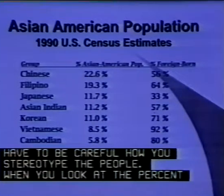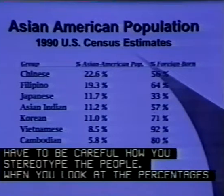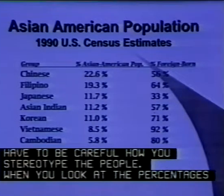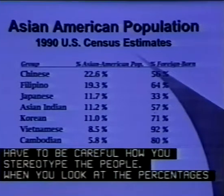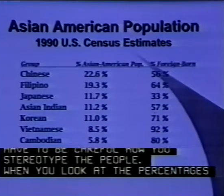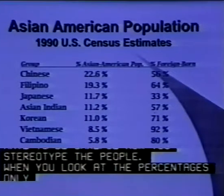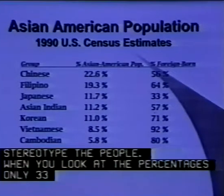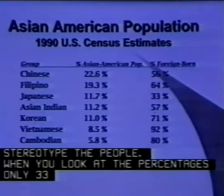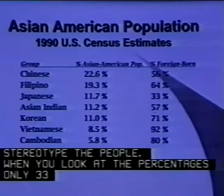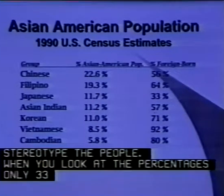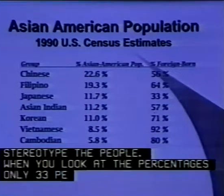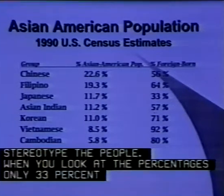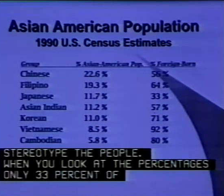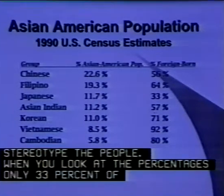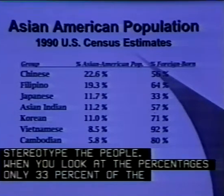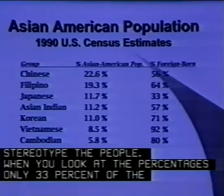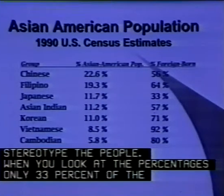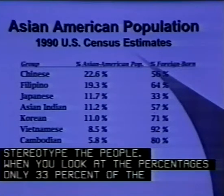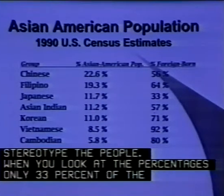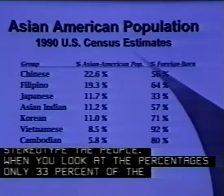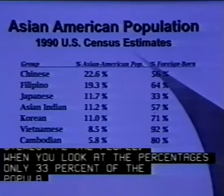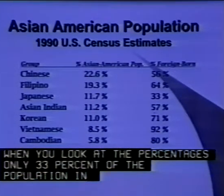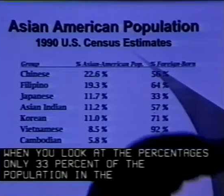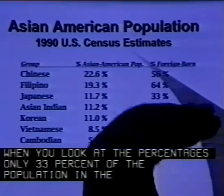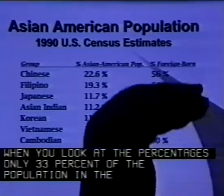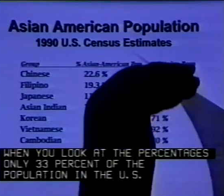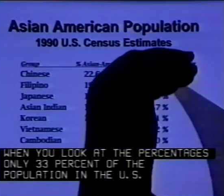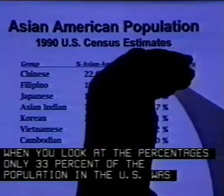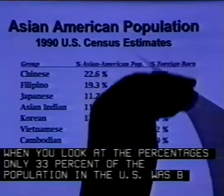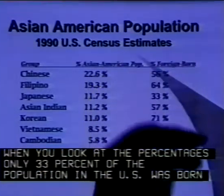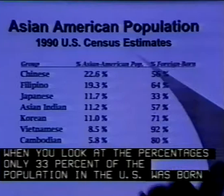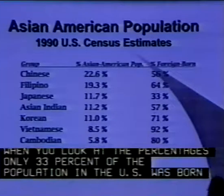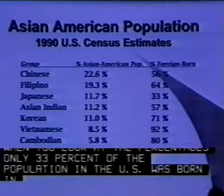in Japan. If you look at all of the other communities,